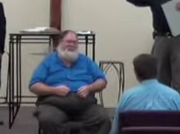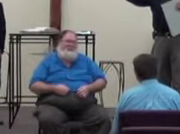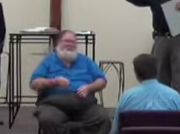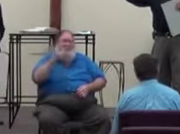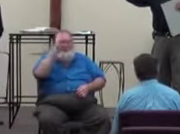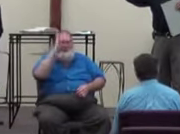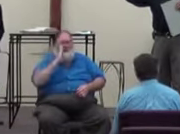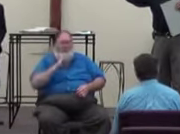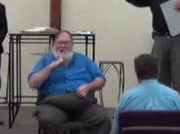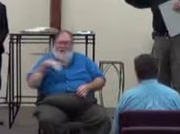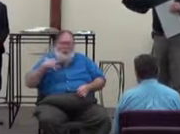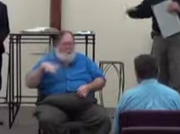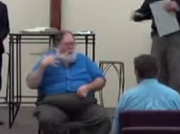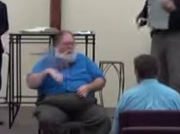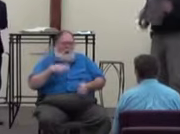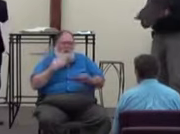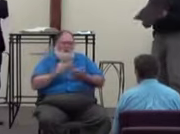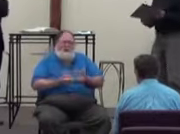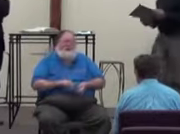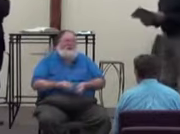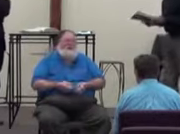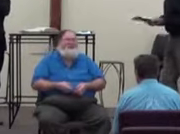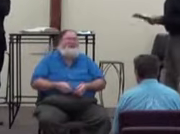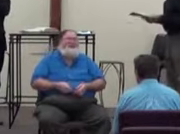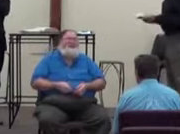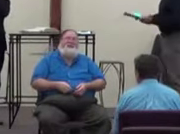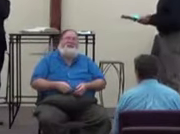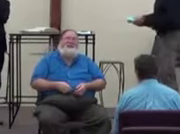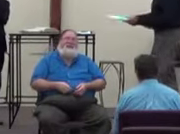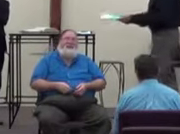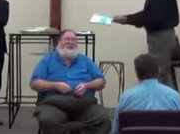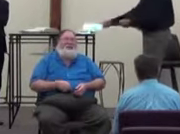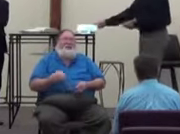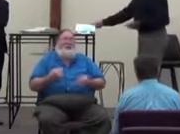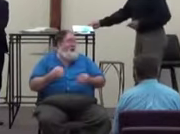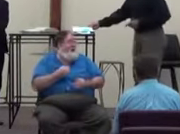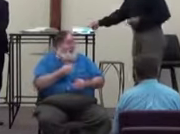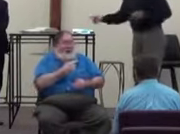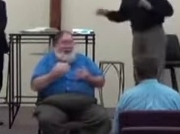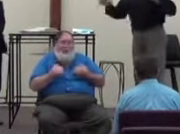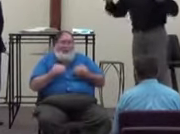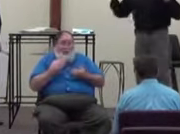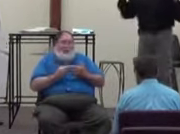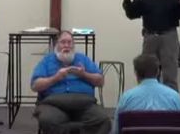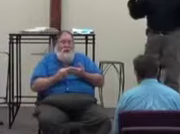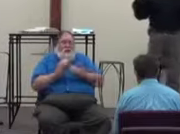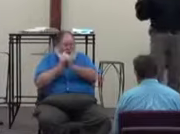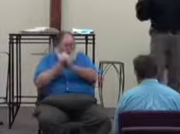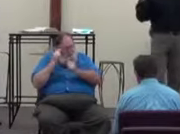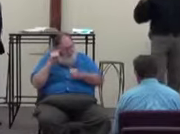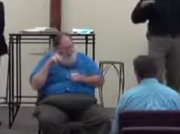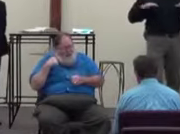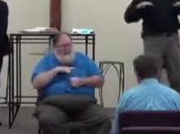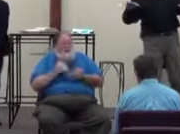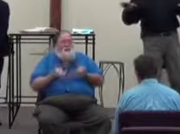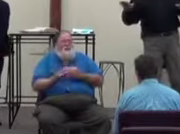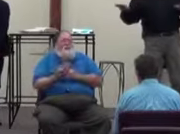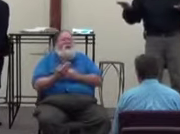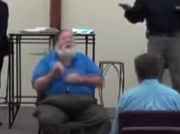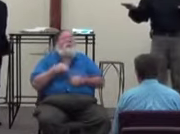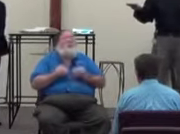God is so good. And they've got really good worship for us this morning. And as we worship, I want you to